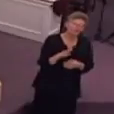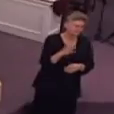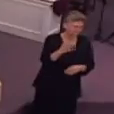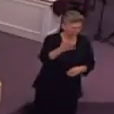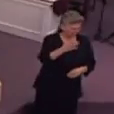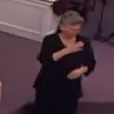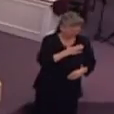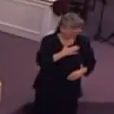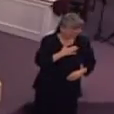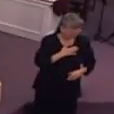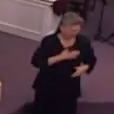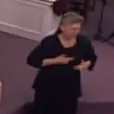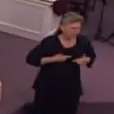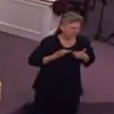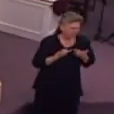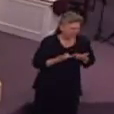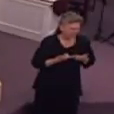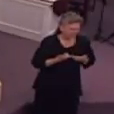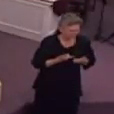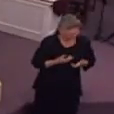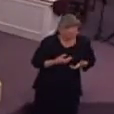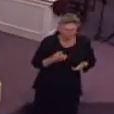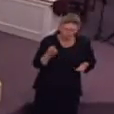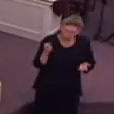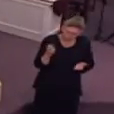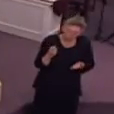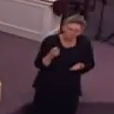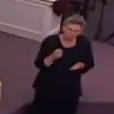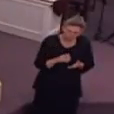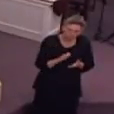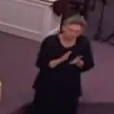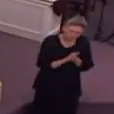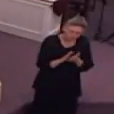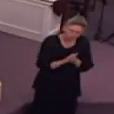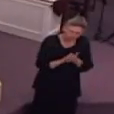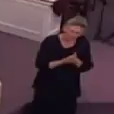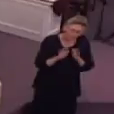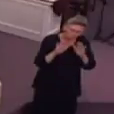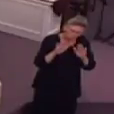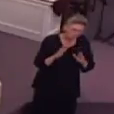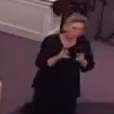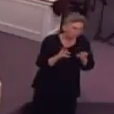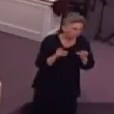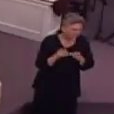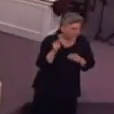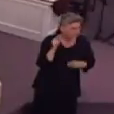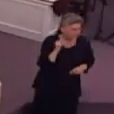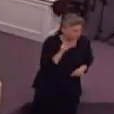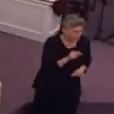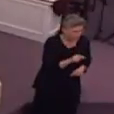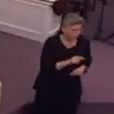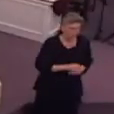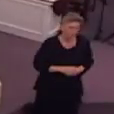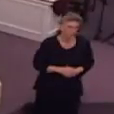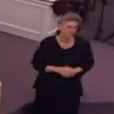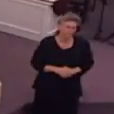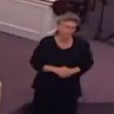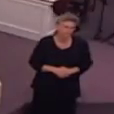placed on your life and give you the reassurance that He has a wonderful place for you in His kingdom.